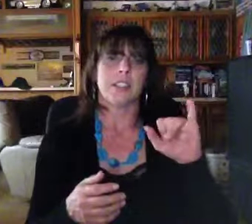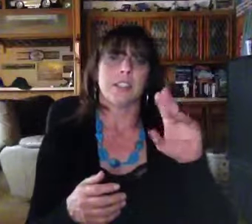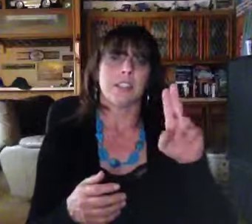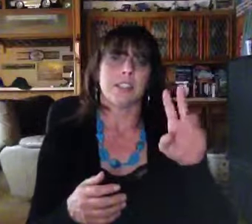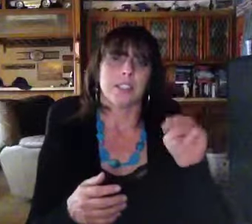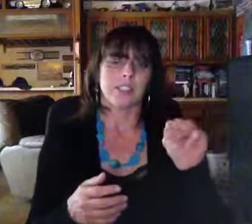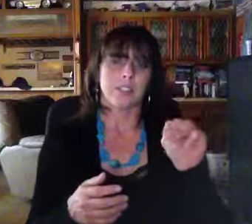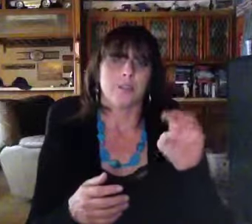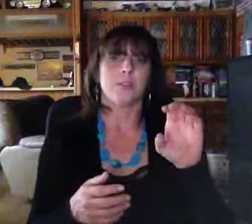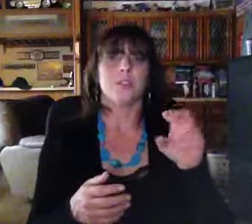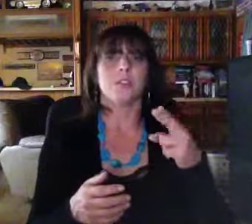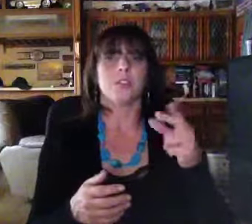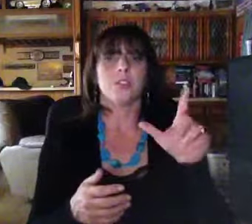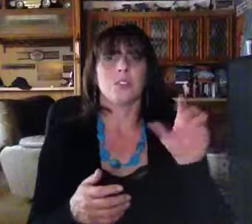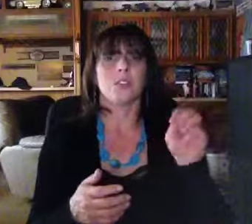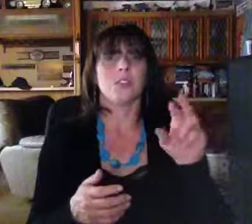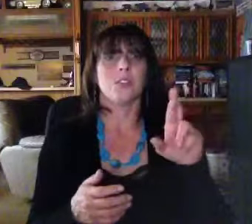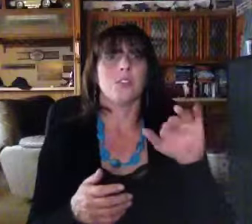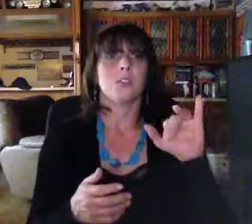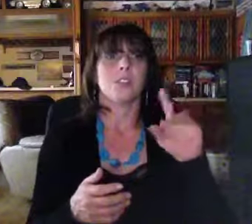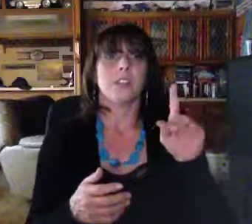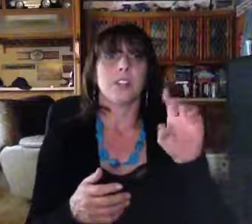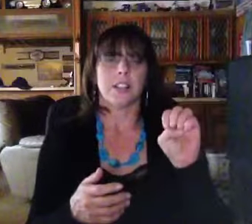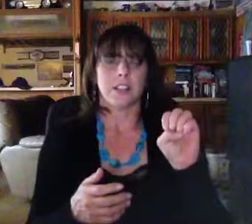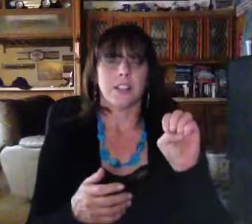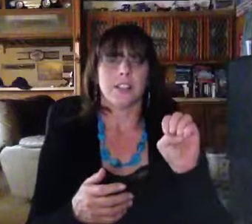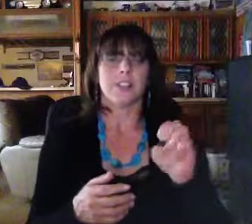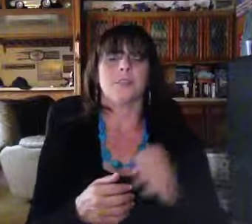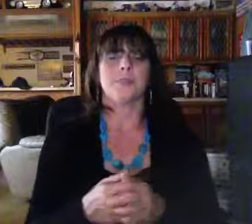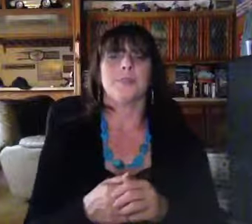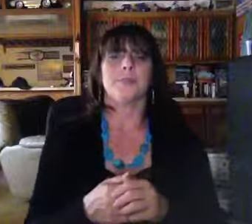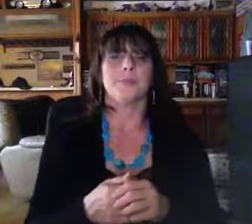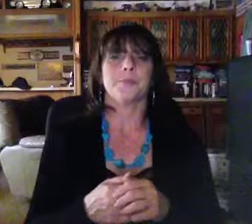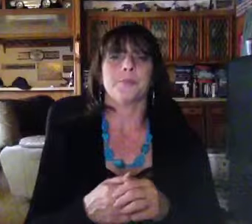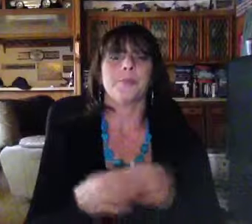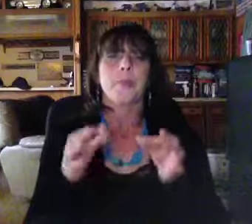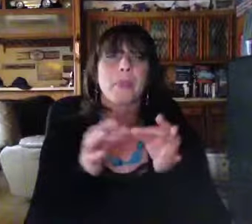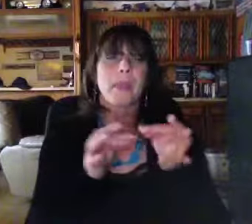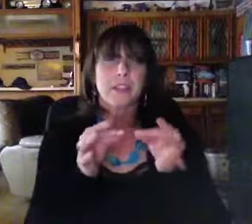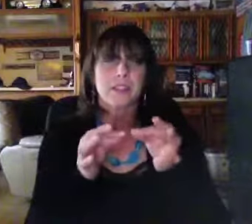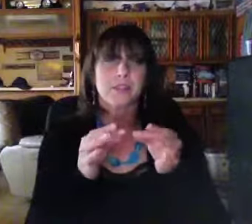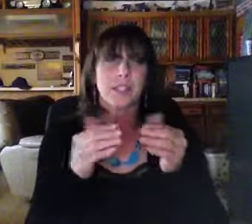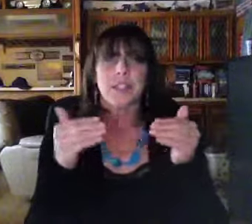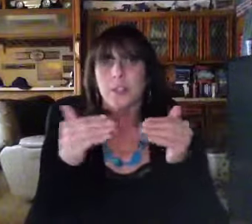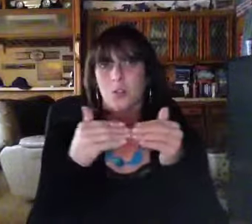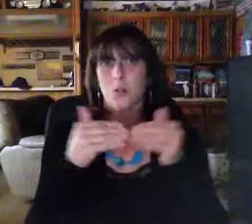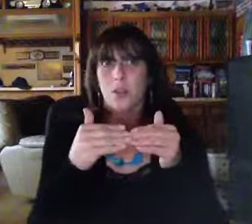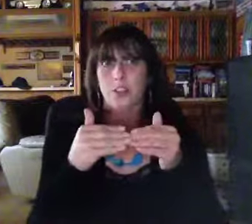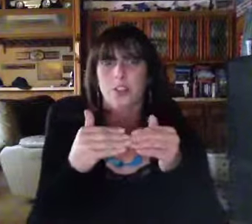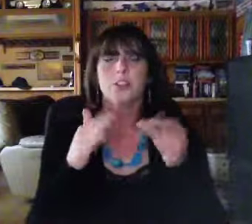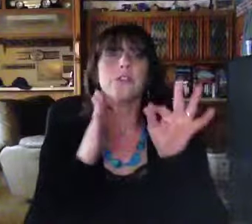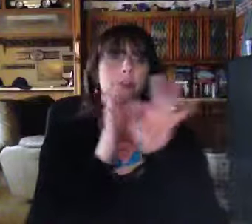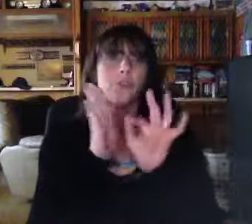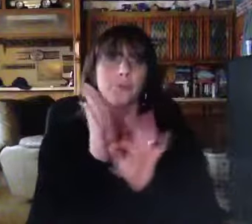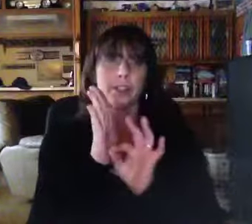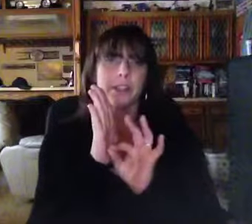crystal potassium is +1 and chlorine is a -1. In order to balance the chlorines on both sides, since chlorine is diatomic, I